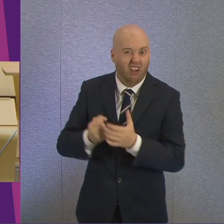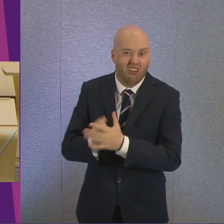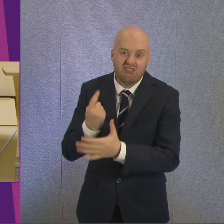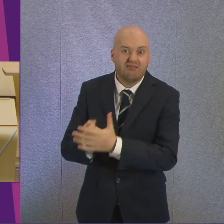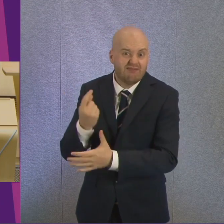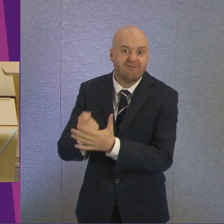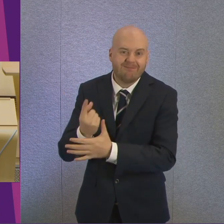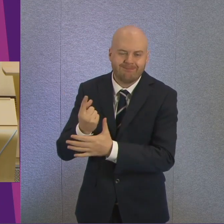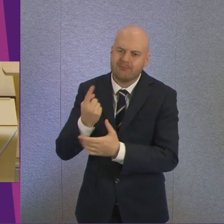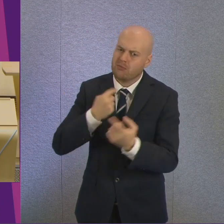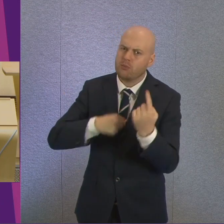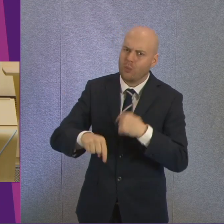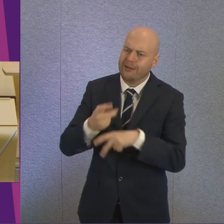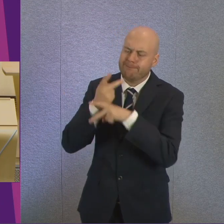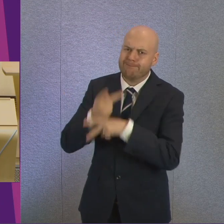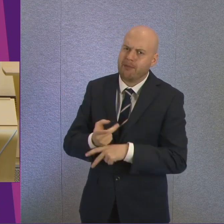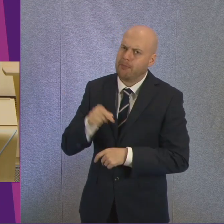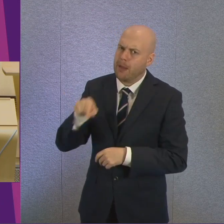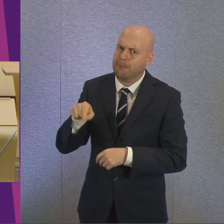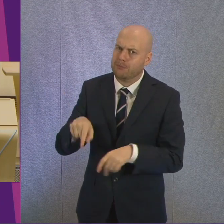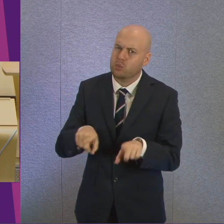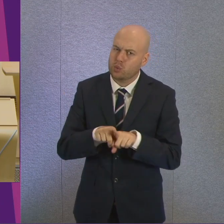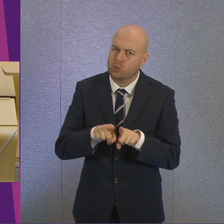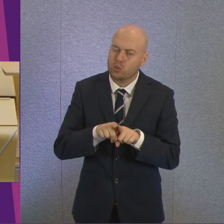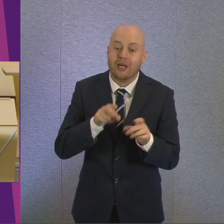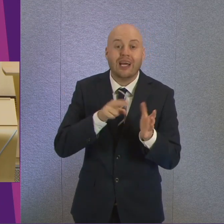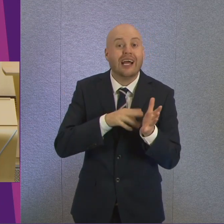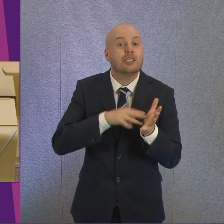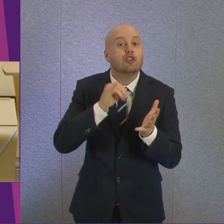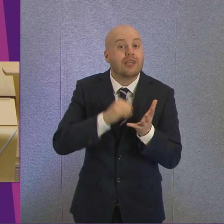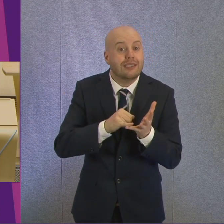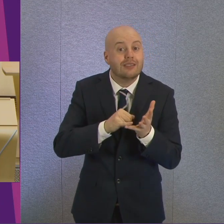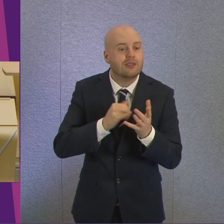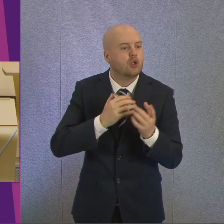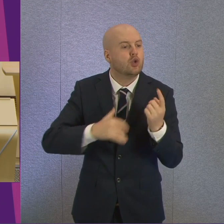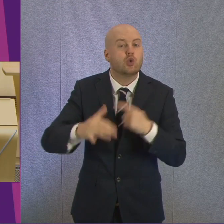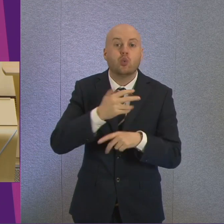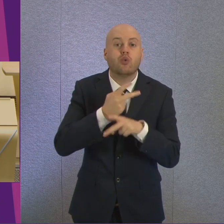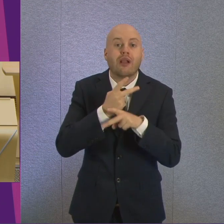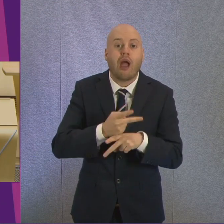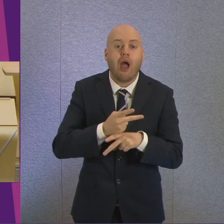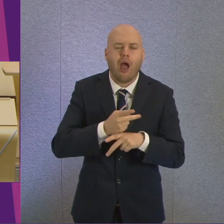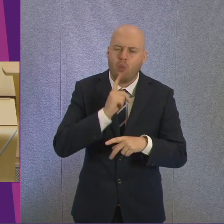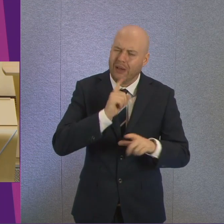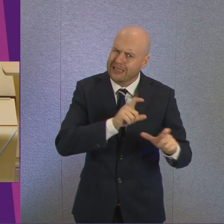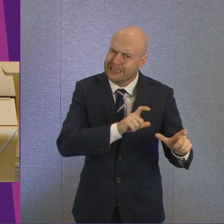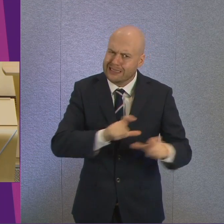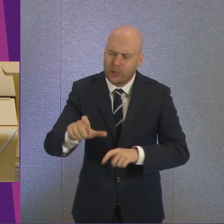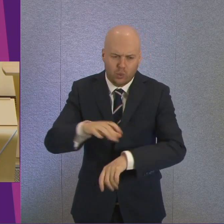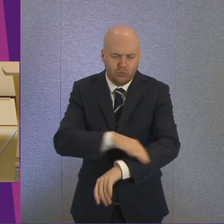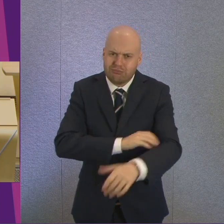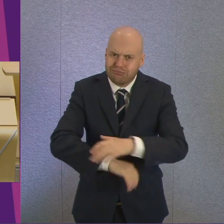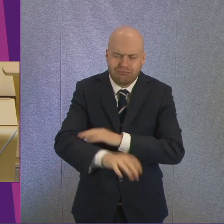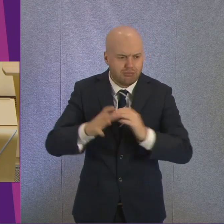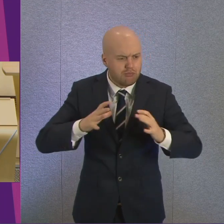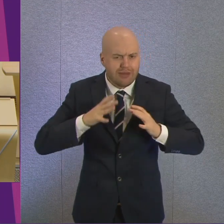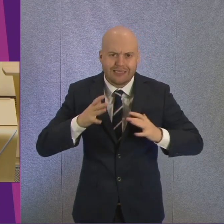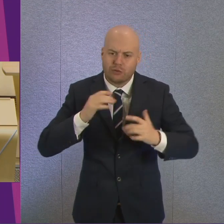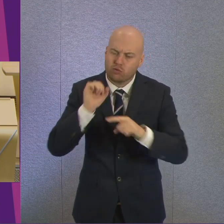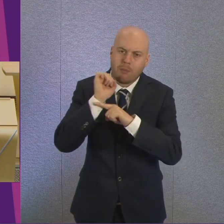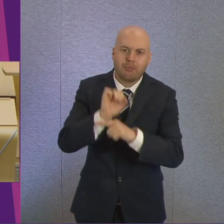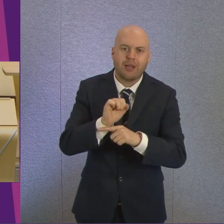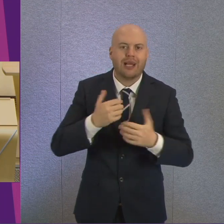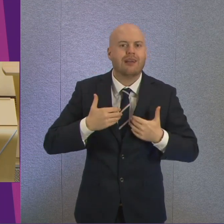for. The NHS and our social care services continue to scale up, continue to work to protect the health of people